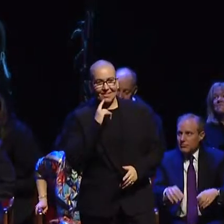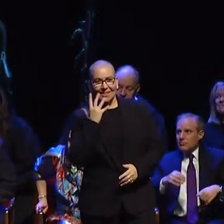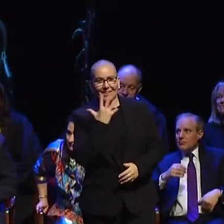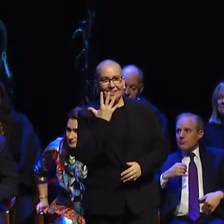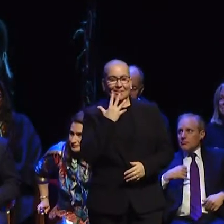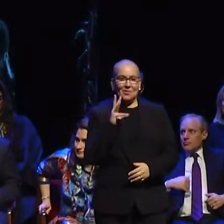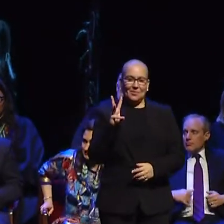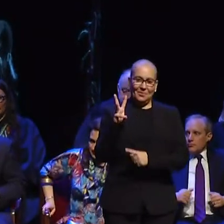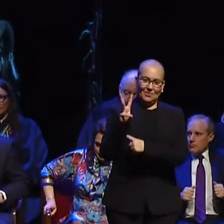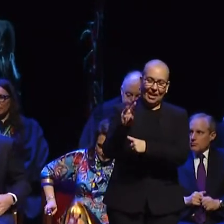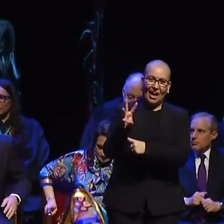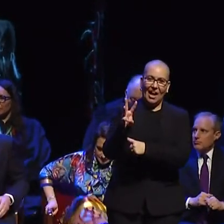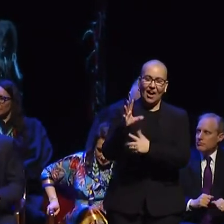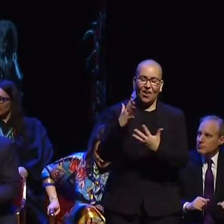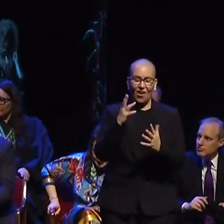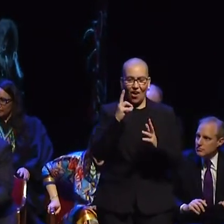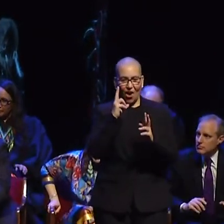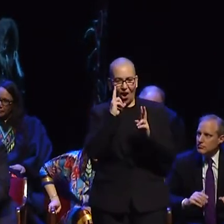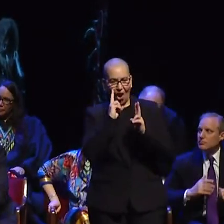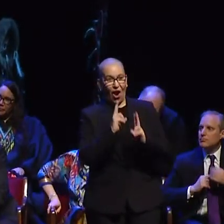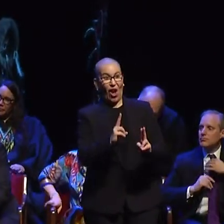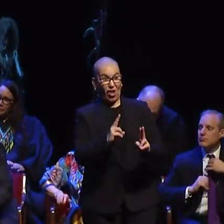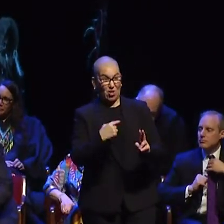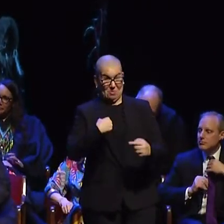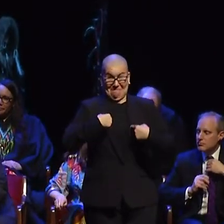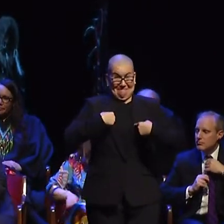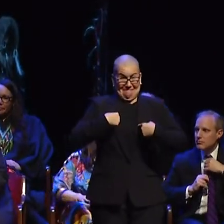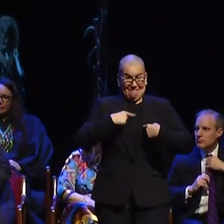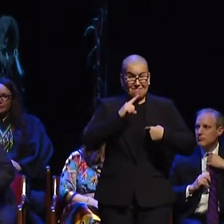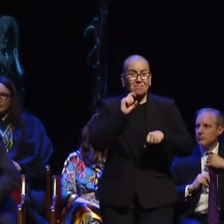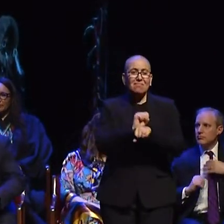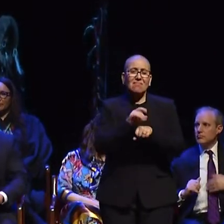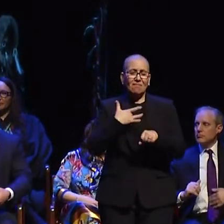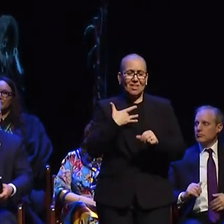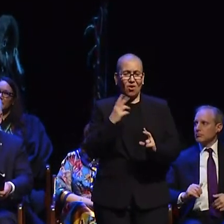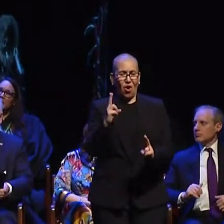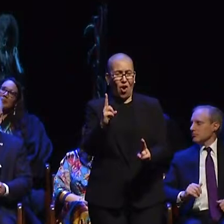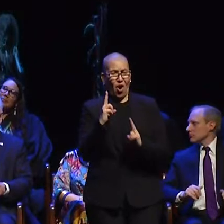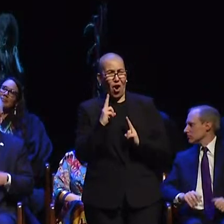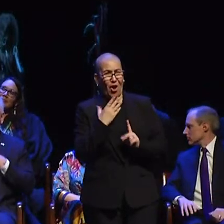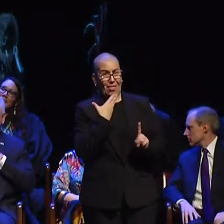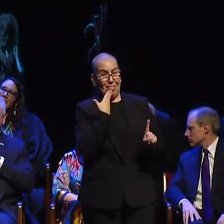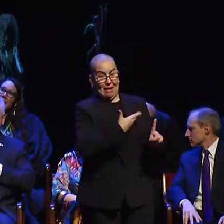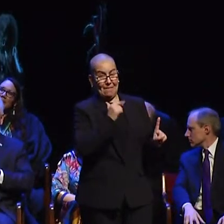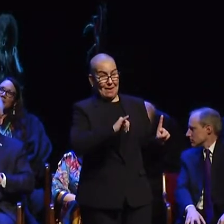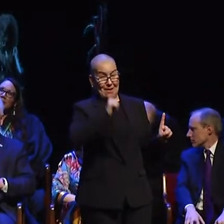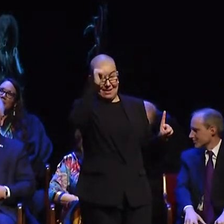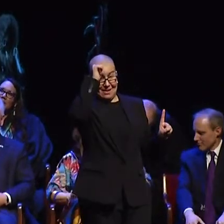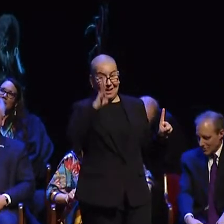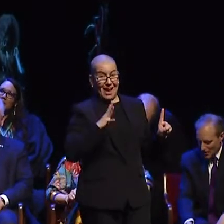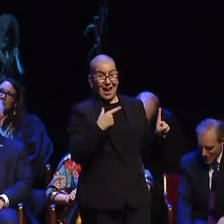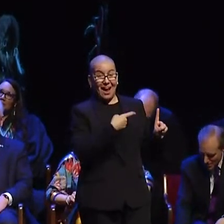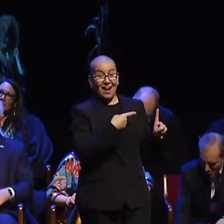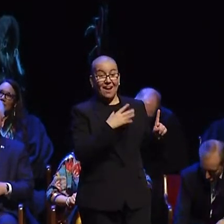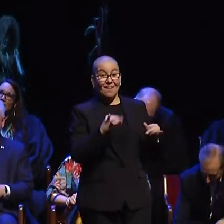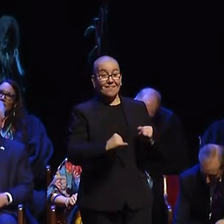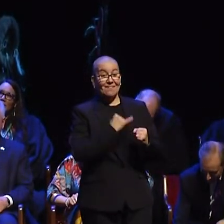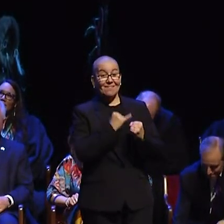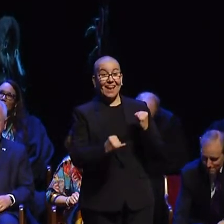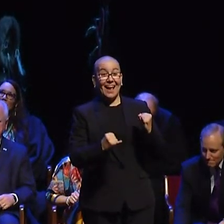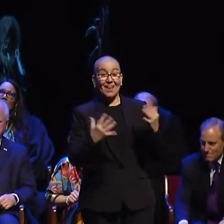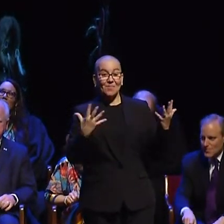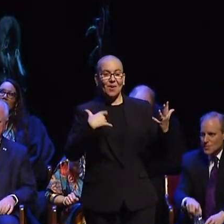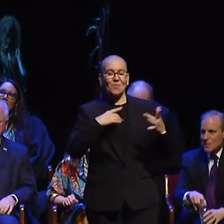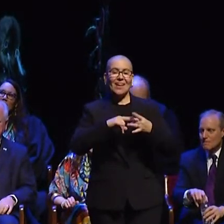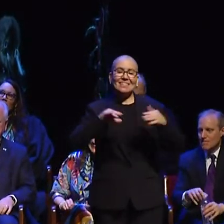What an honor this has been for me, thanks to this man. Yes, finally, I'd like to introduce someone who's a teacher,